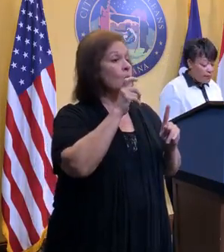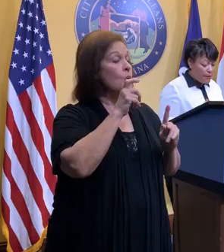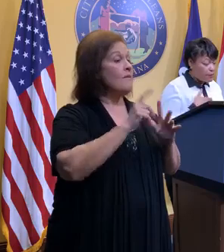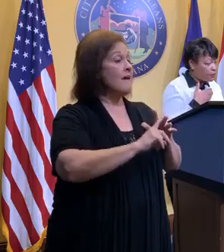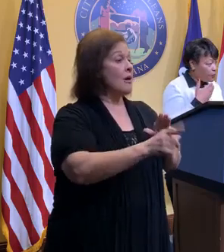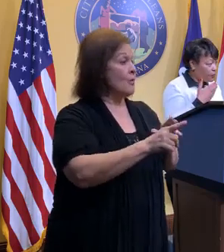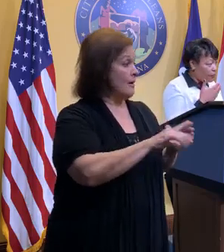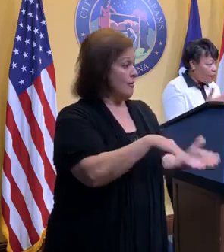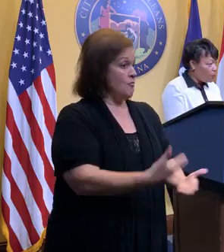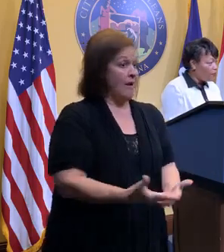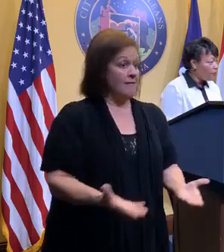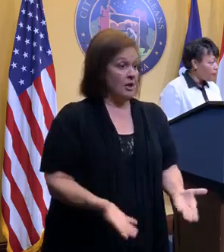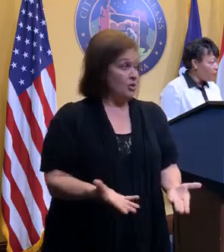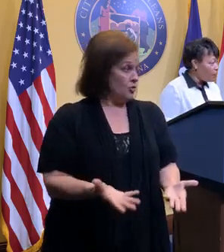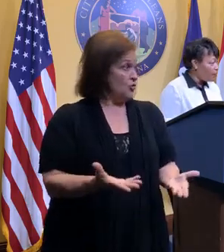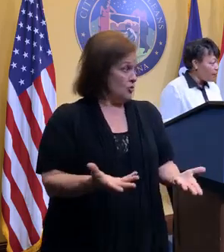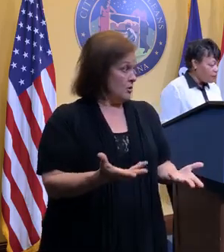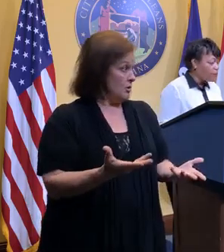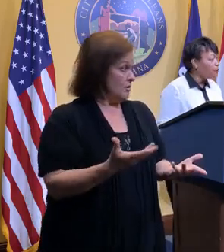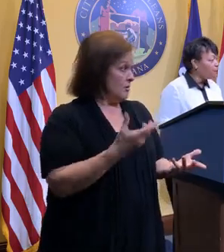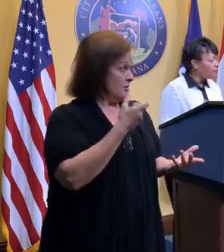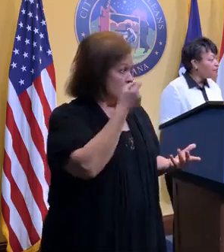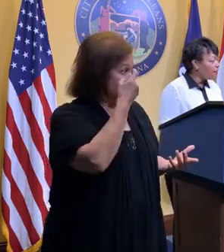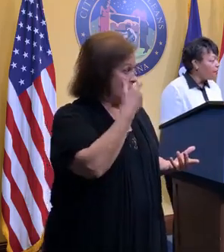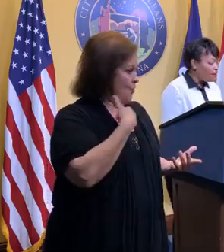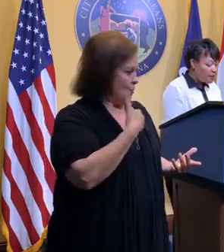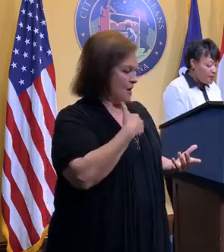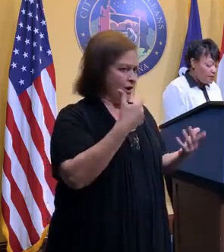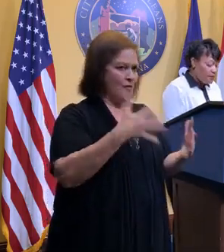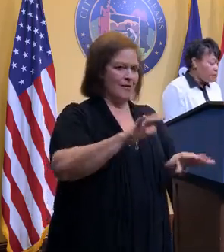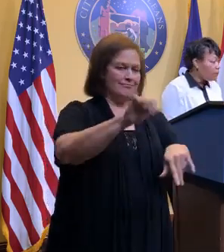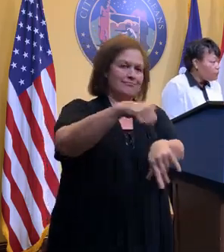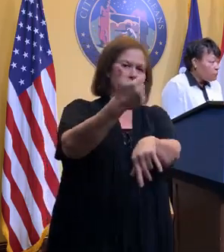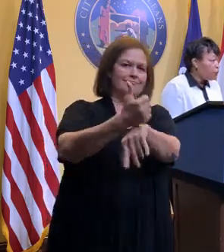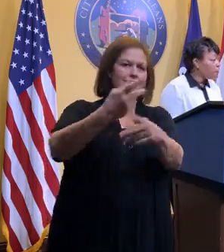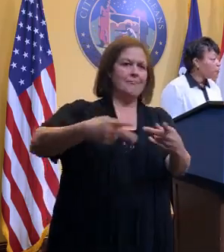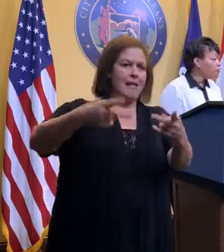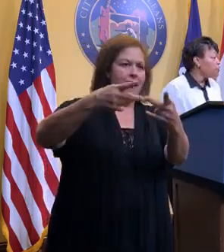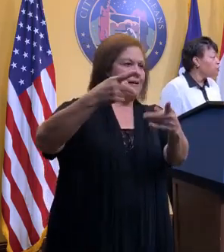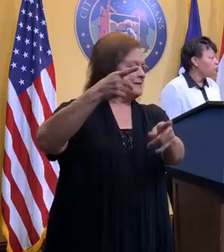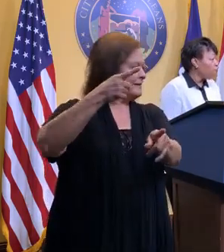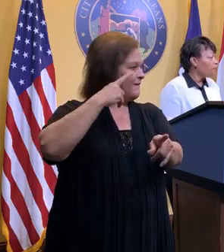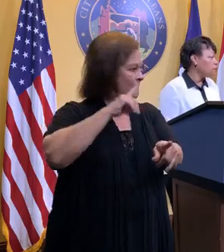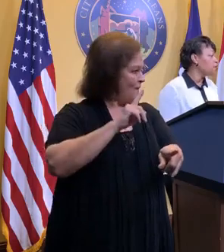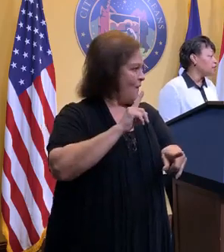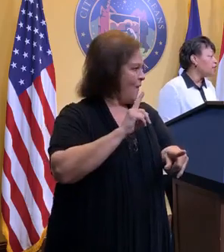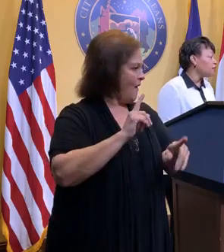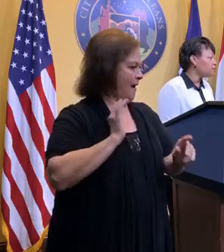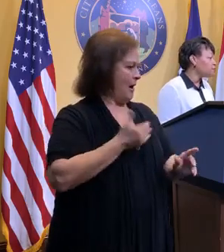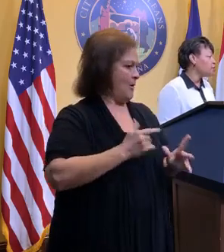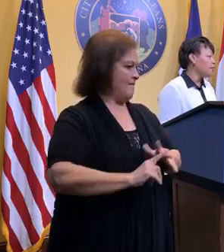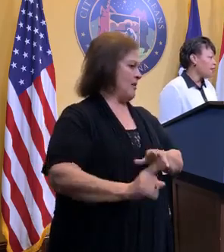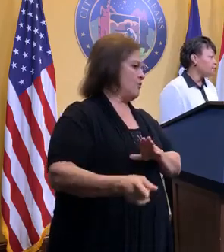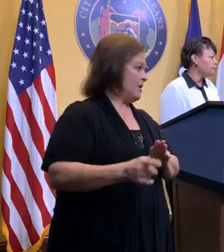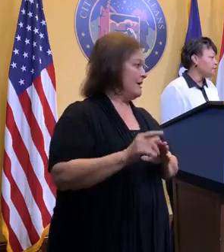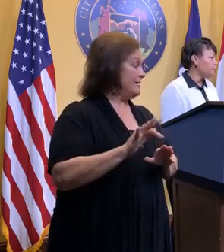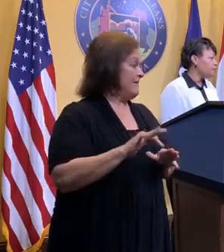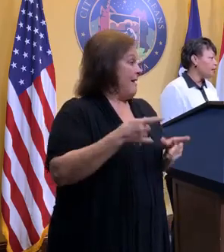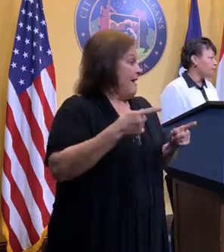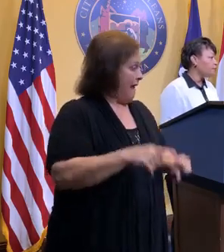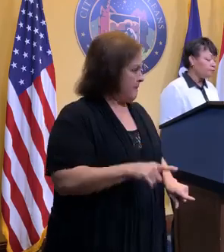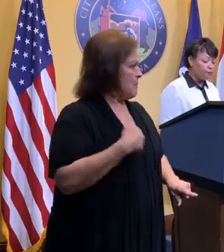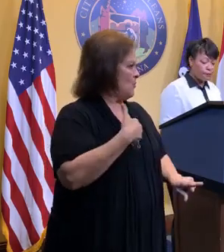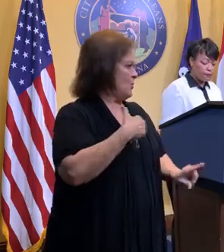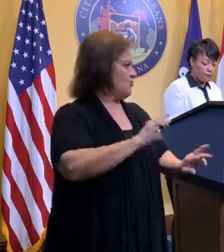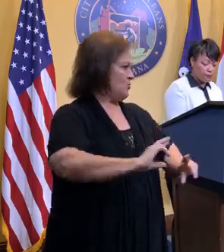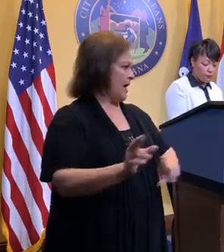way, based on how we have already been set up, then we're in good shape to receive should that need